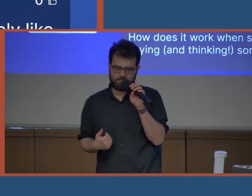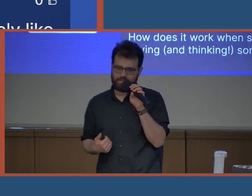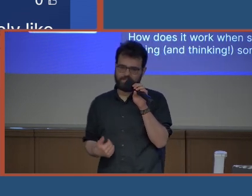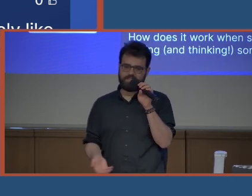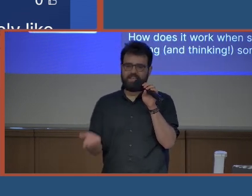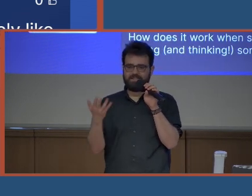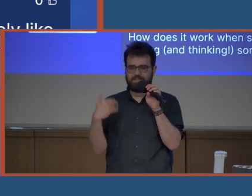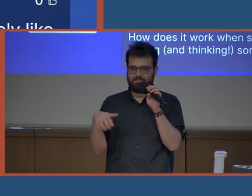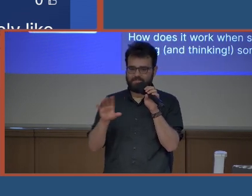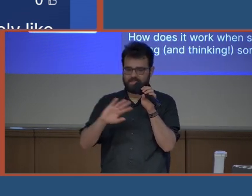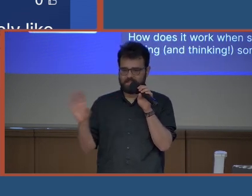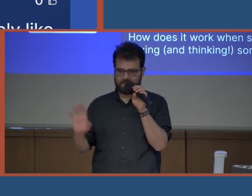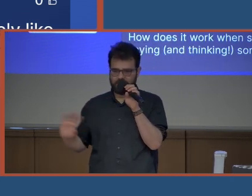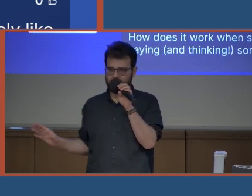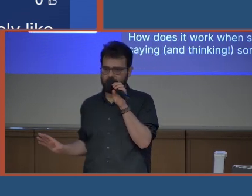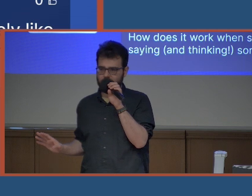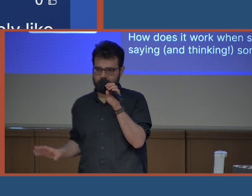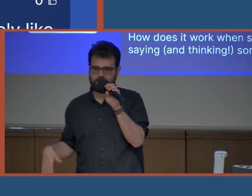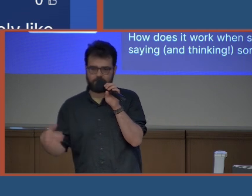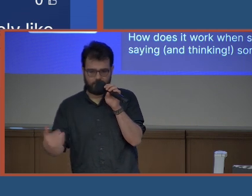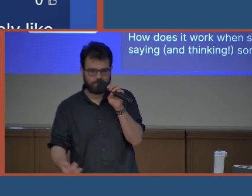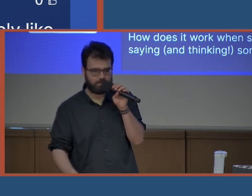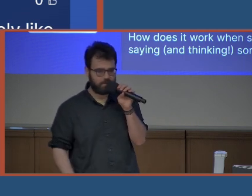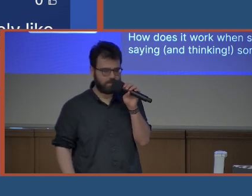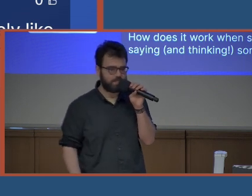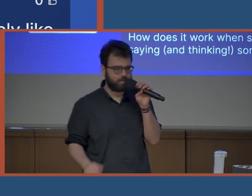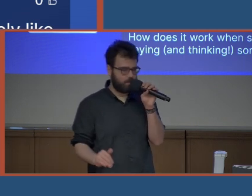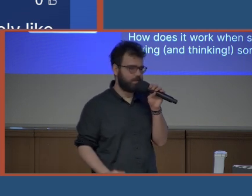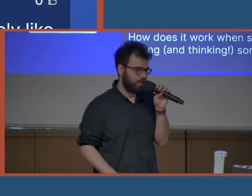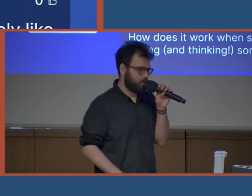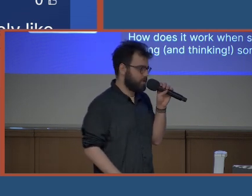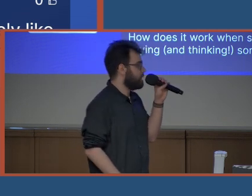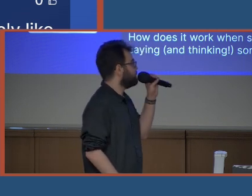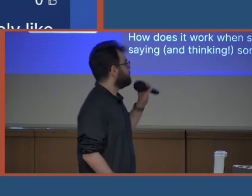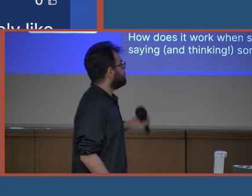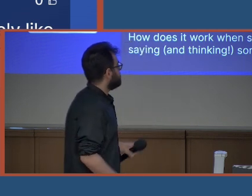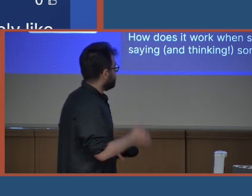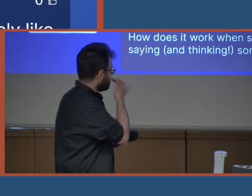some expressions and some syntactical phrases from the Polish spoken language.